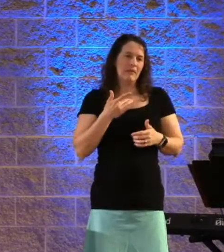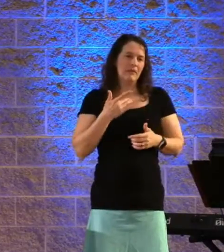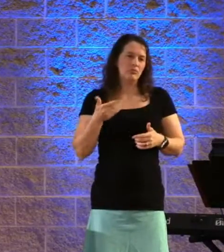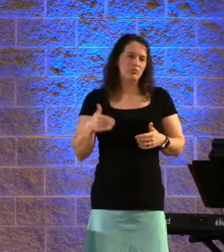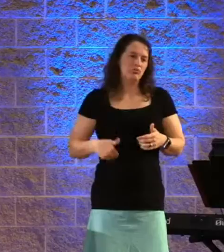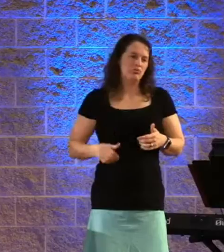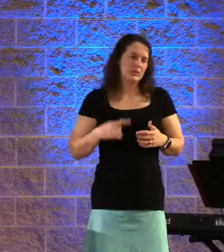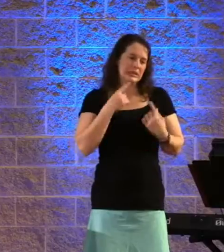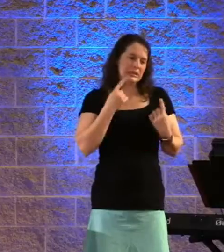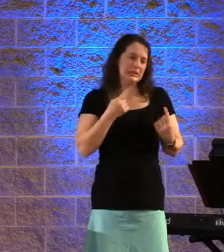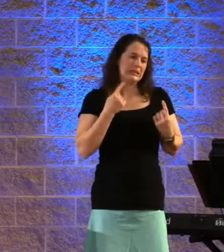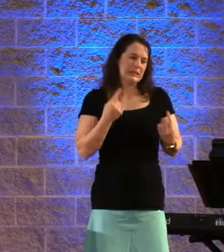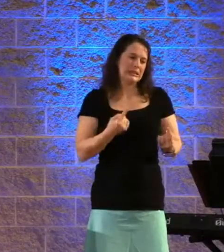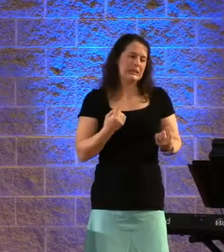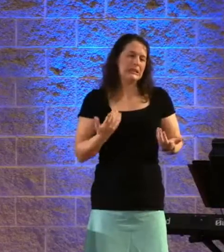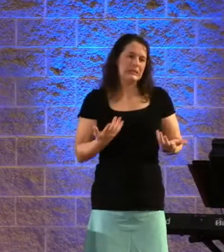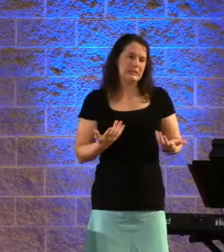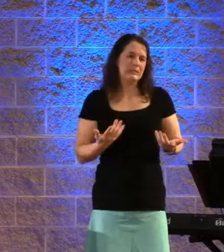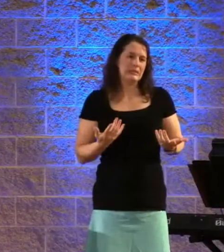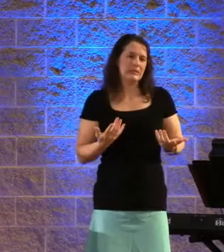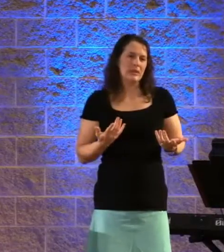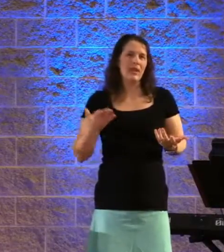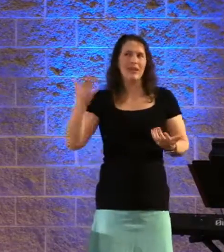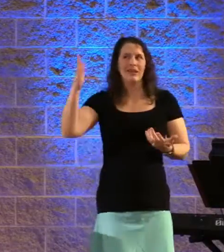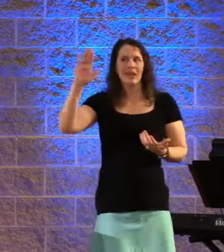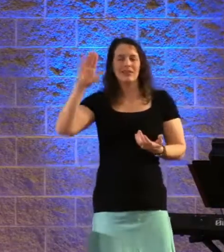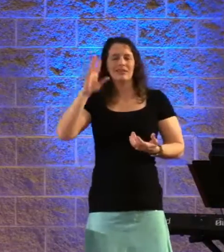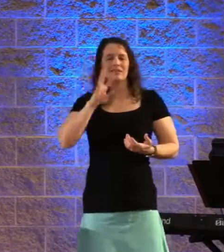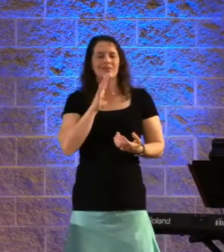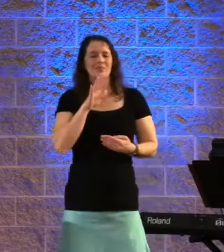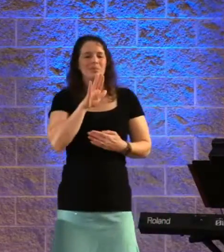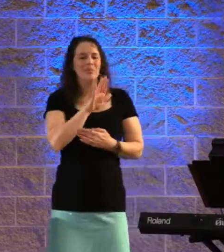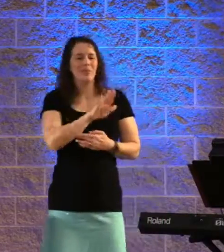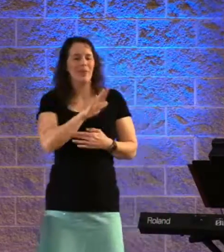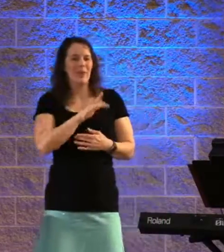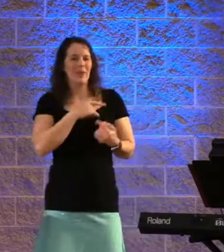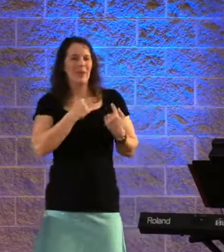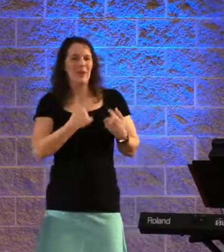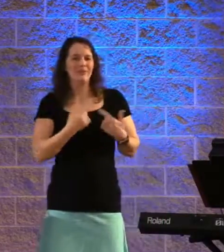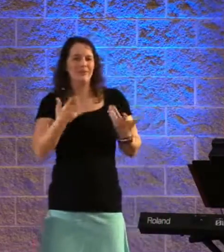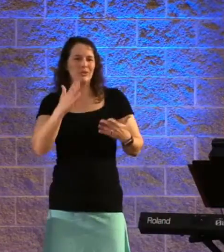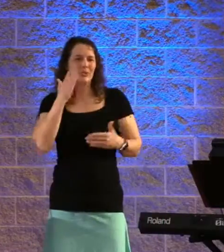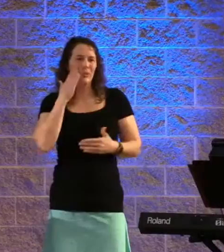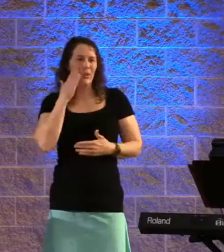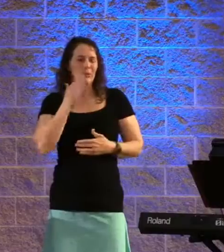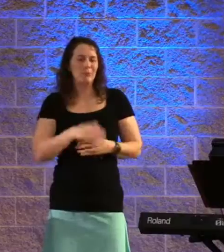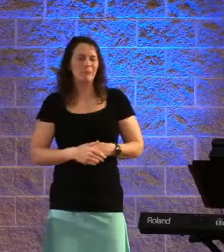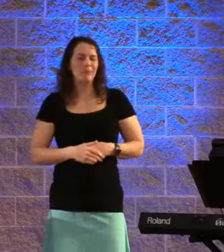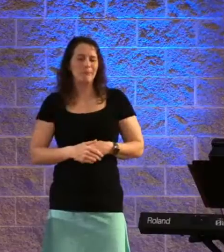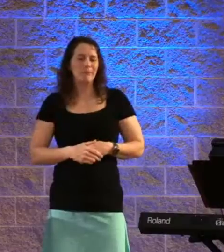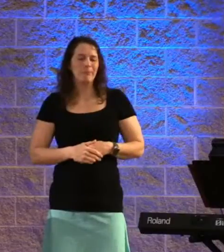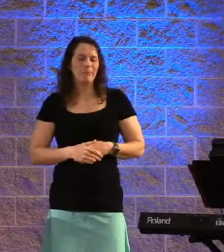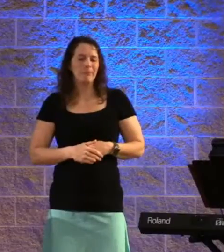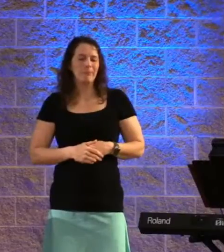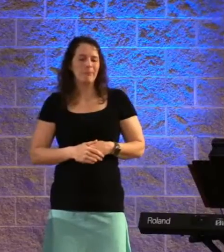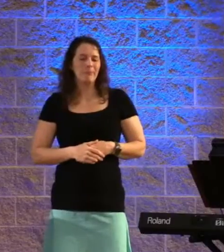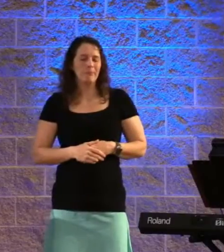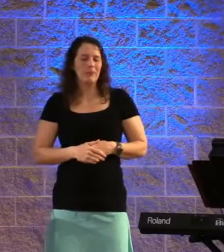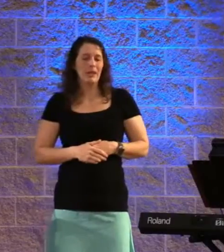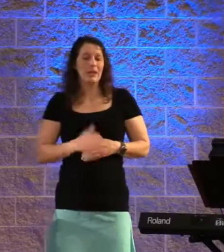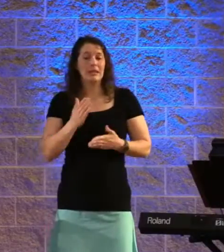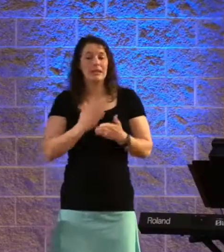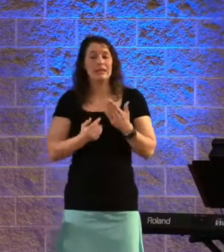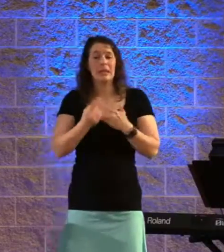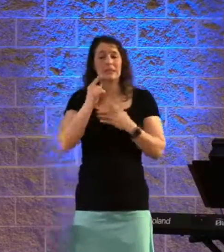did and how they treated their ex-spouse. And God's been speaking to their heart, and they know it. If someone who has sinned against